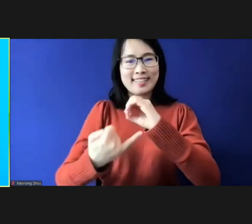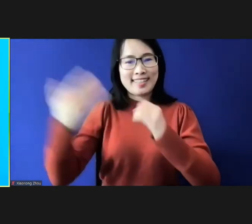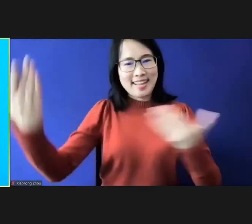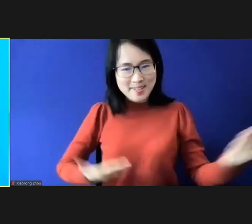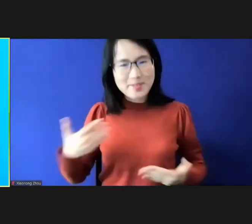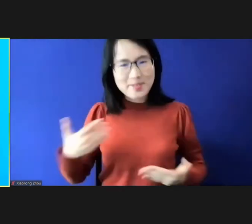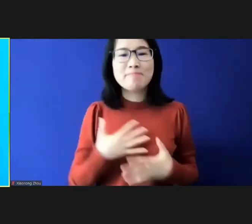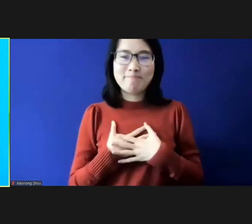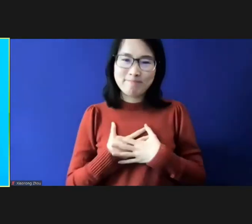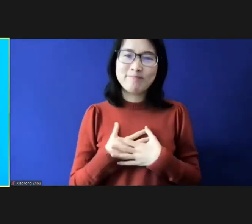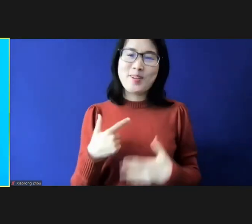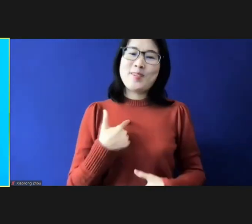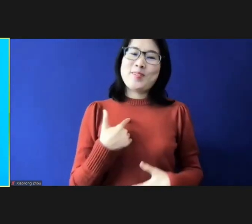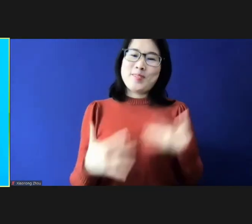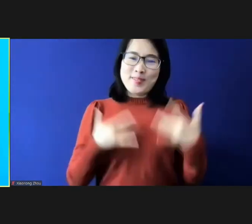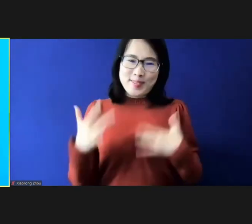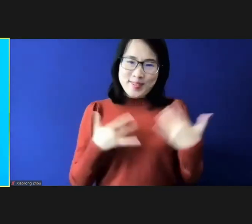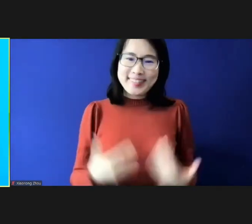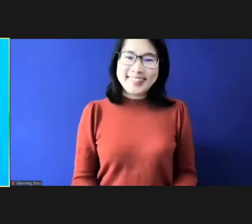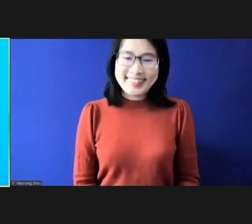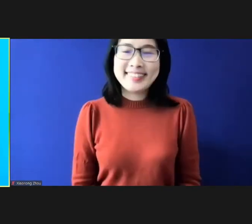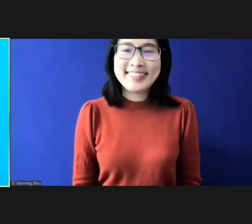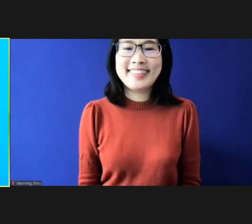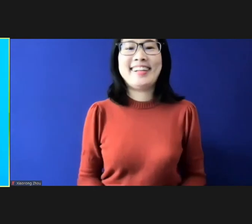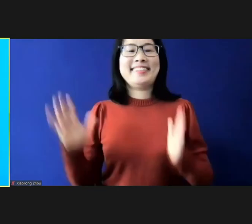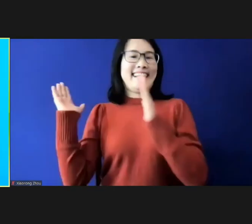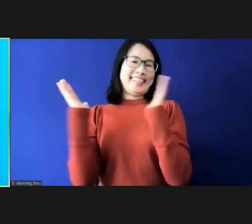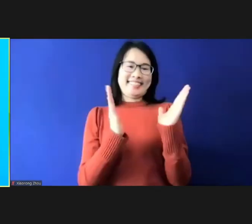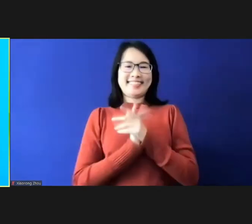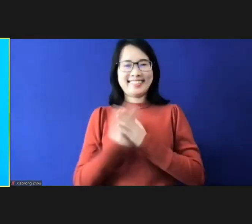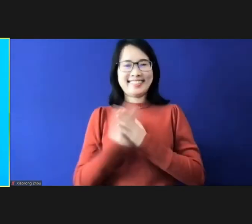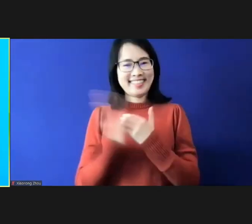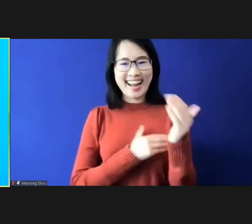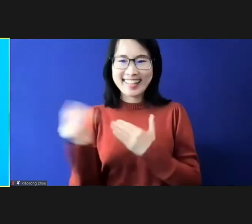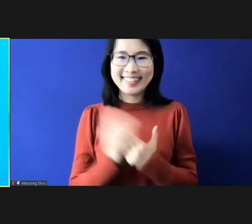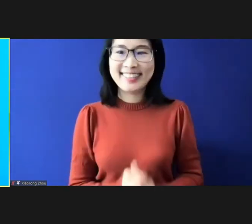I'd also like to thank the Zero Project for inviting me. I am thrilled to be here.